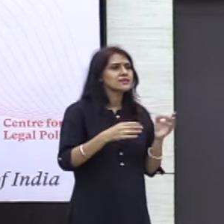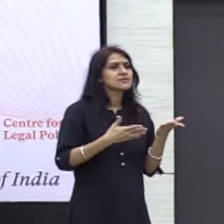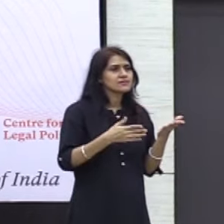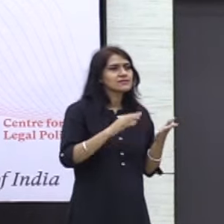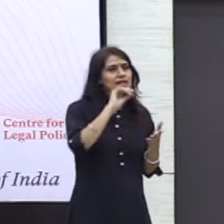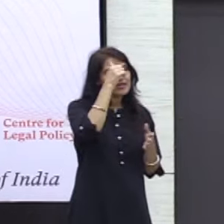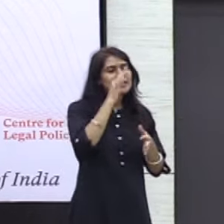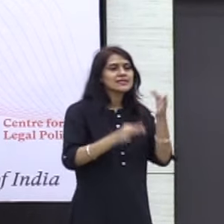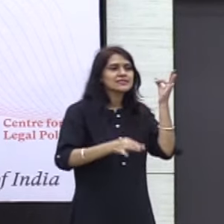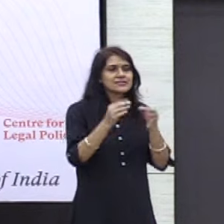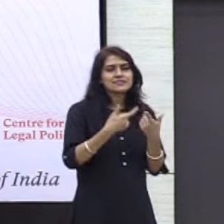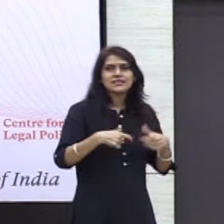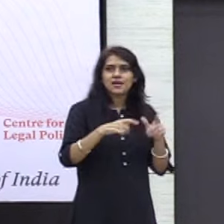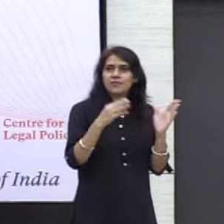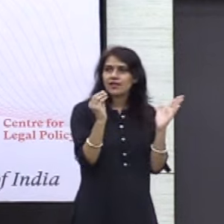I'll read it to you.